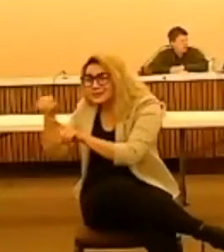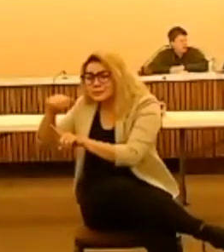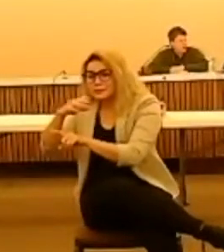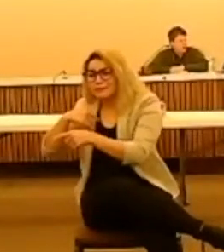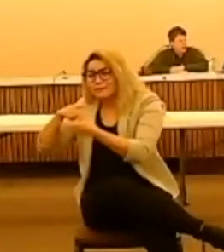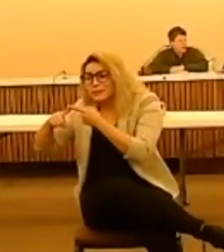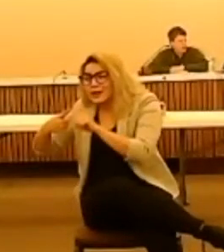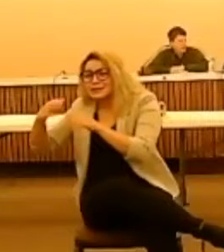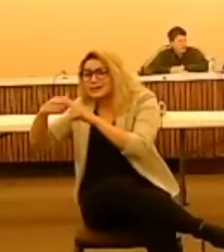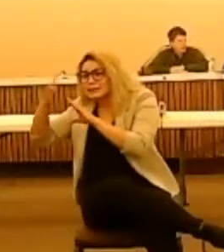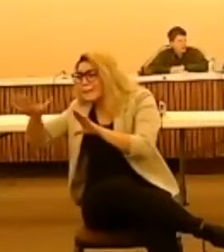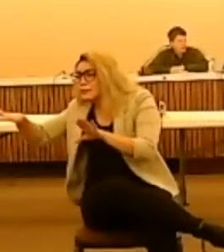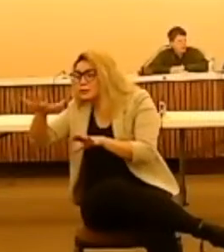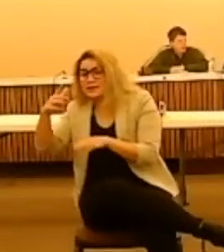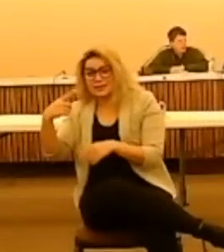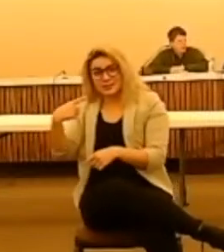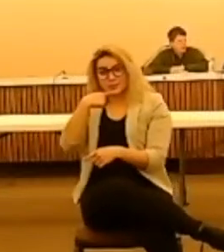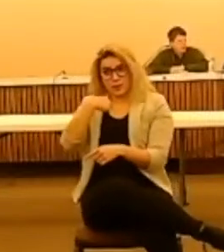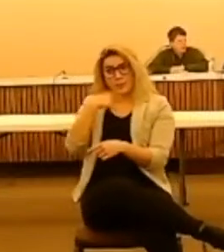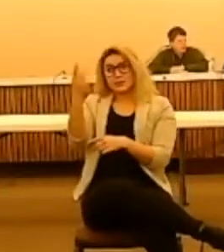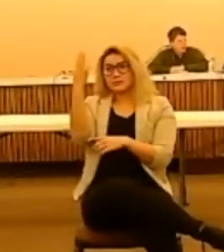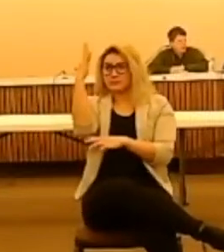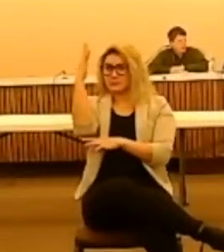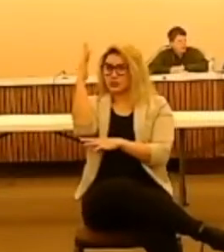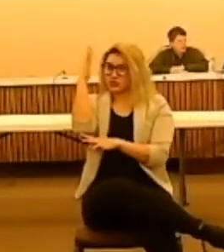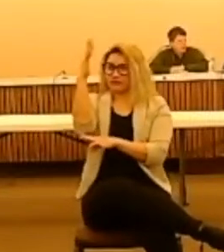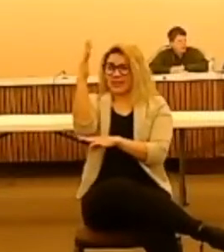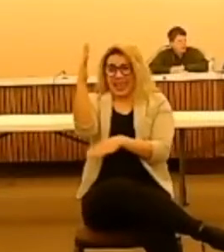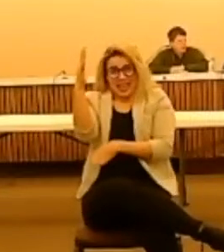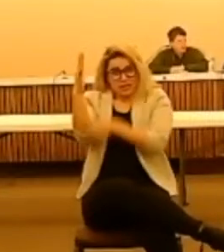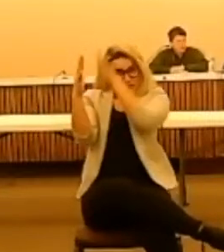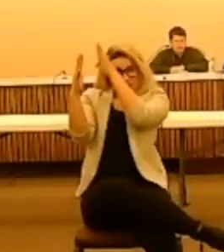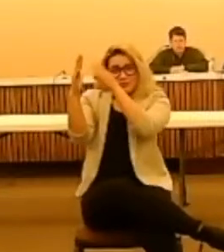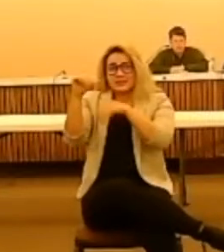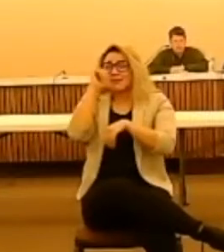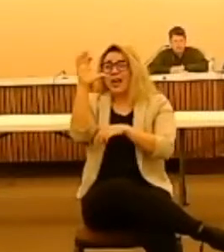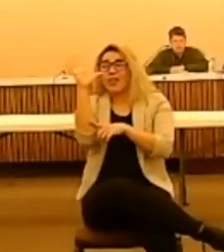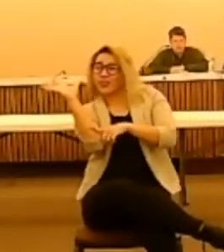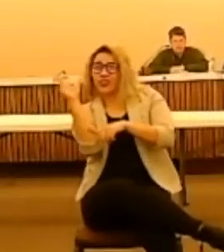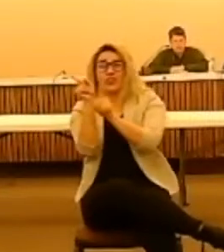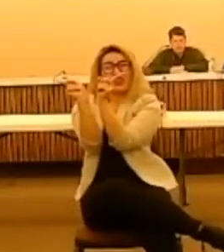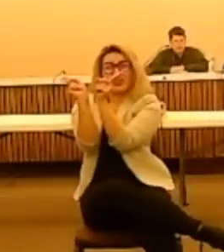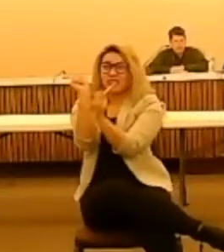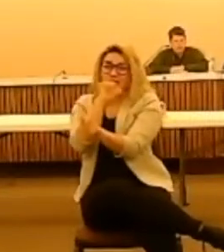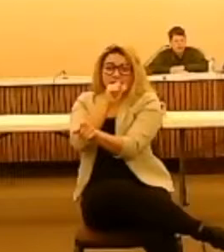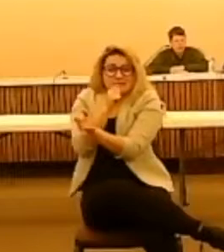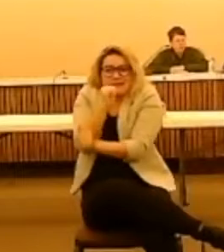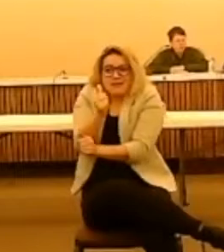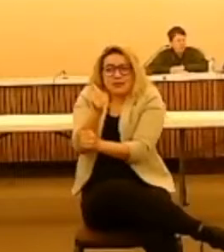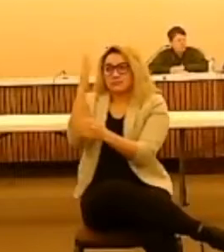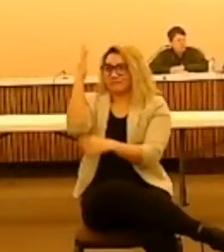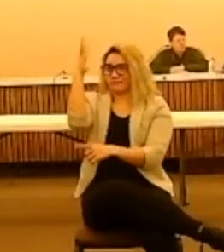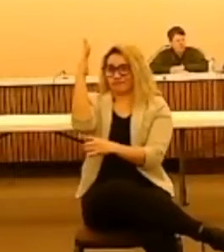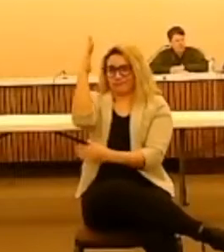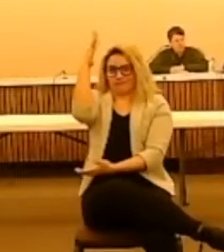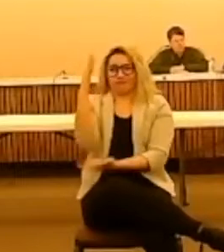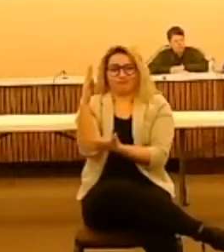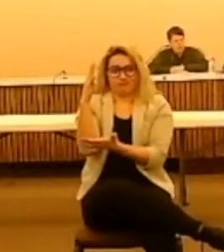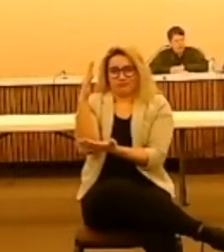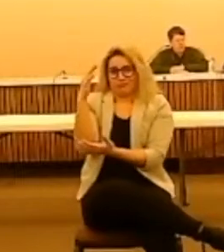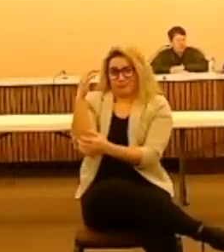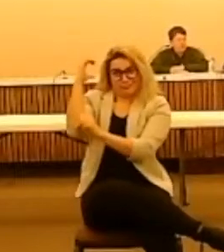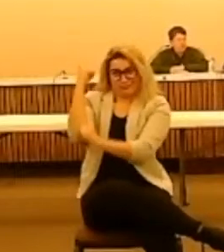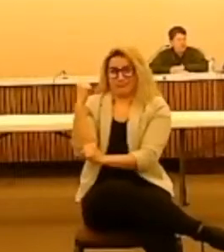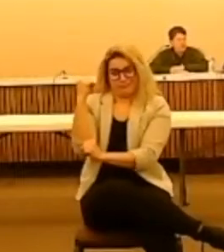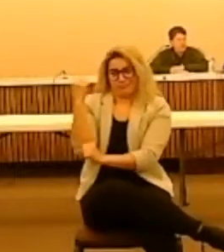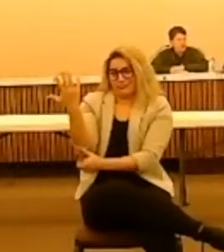it looks straight, erect. There's no branches cracked or anything fallen or anything weird. It's just a tree sitting there. It's. So this isn't the one